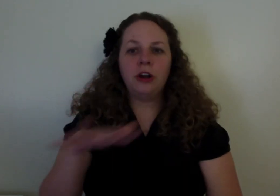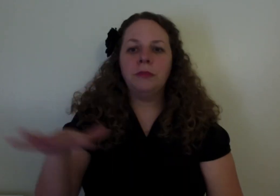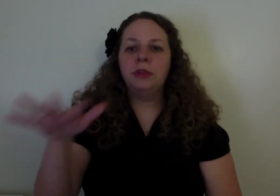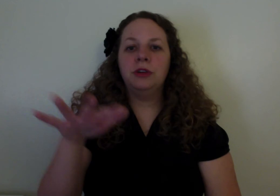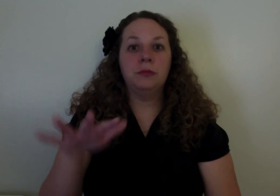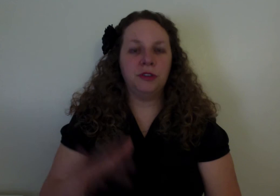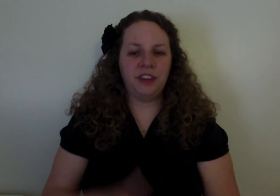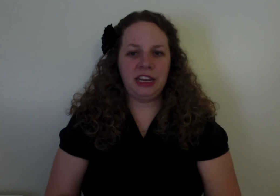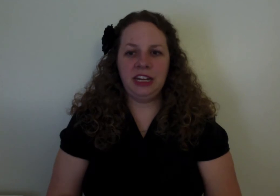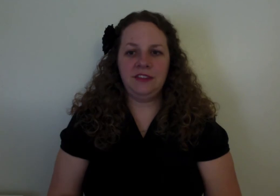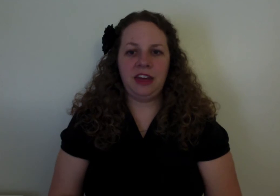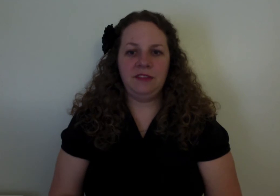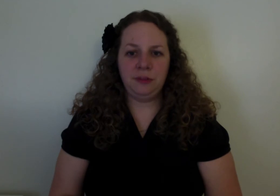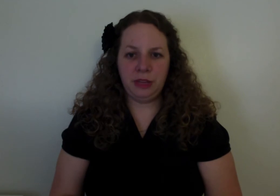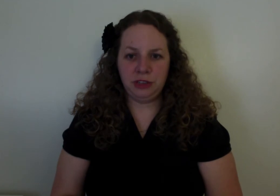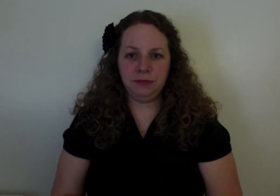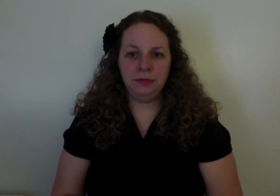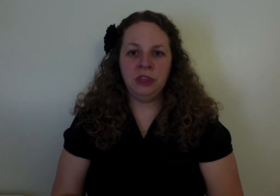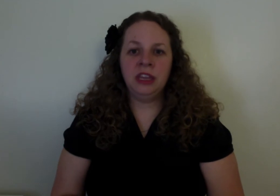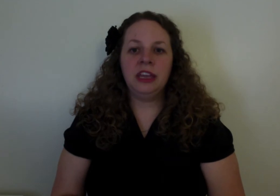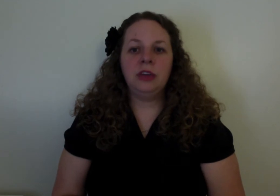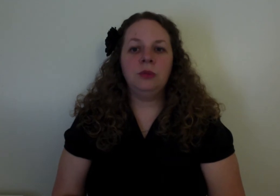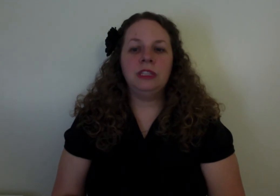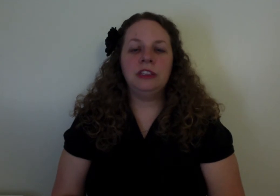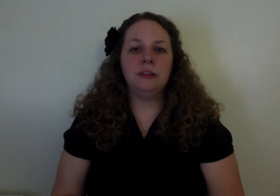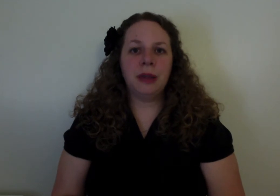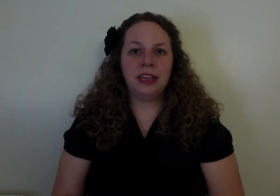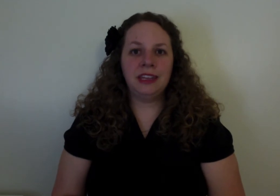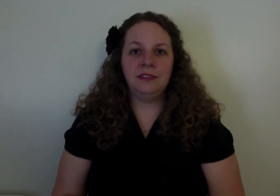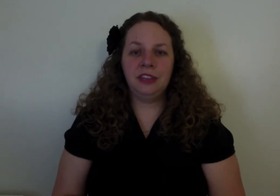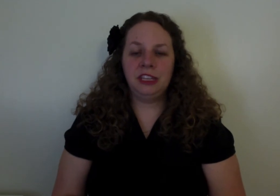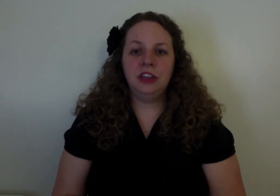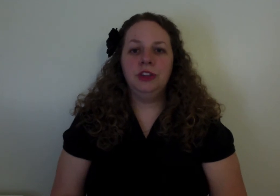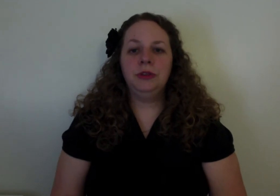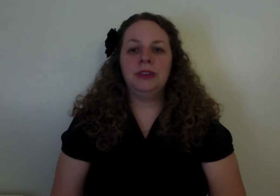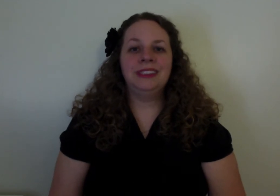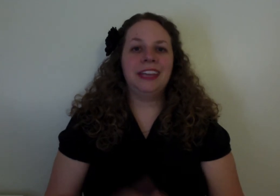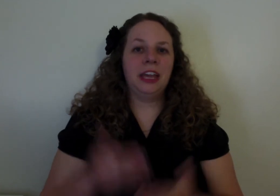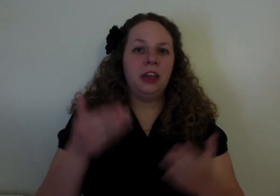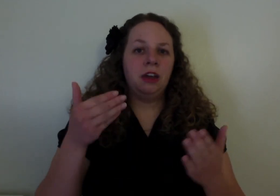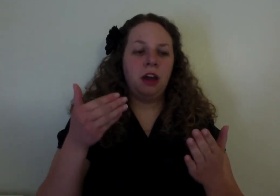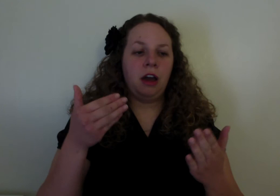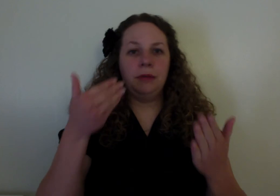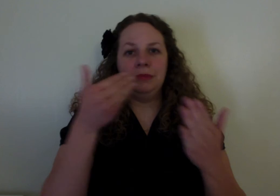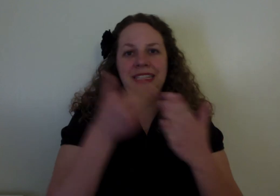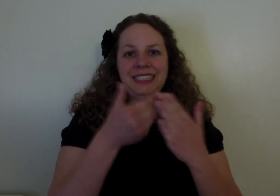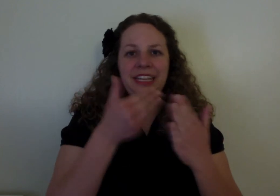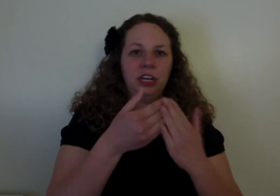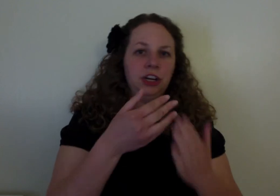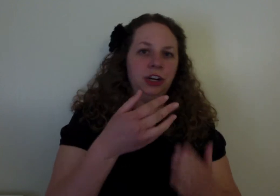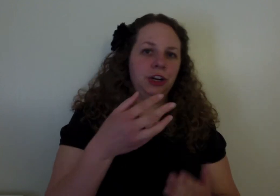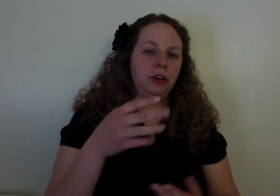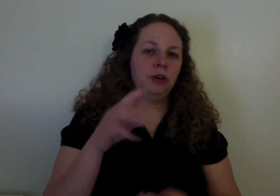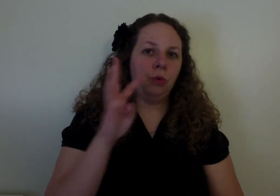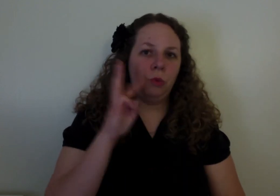you can provide any of that information. Okay, what's nearby and convenient? You can say near